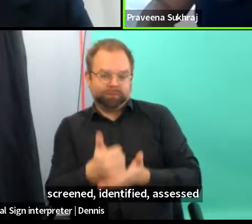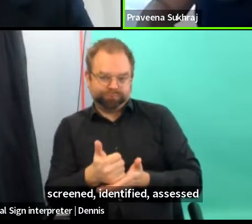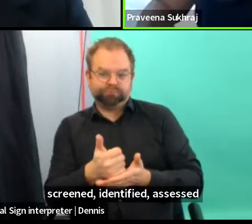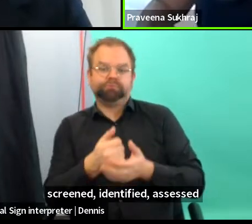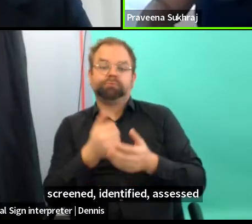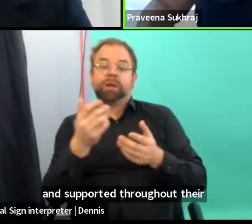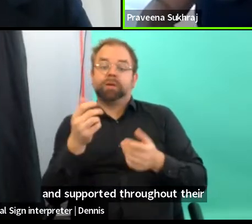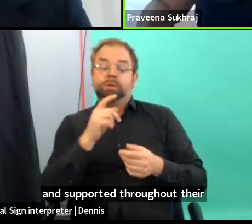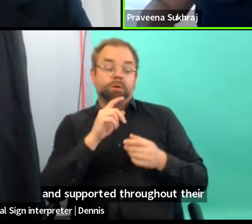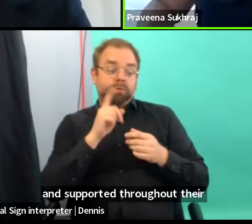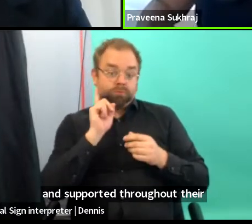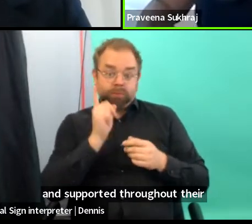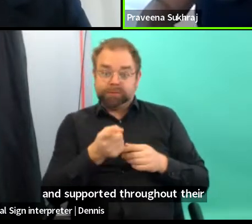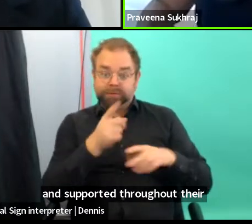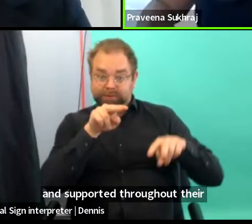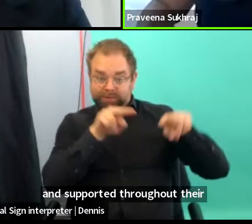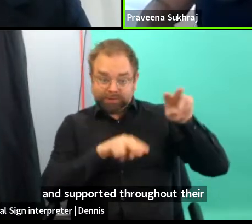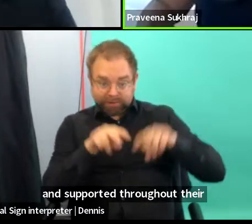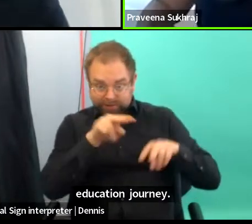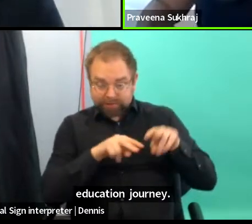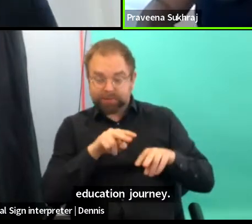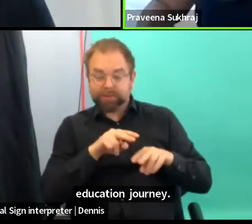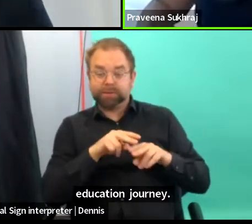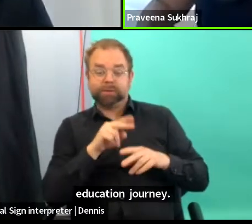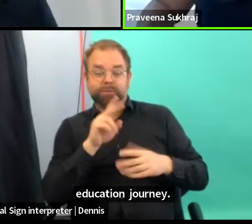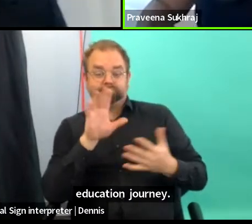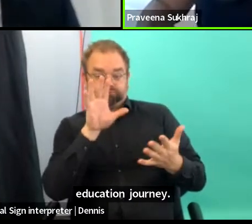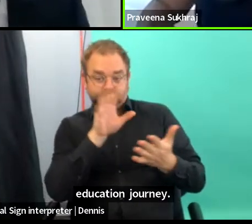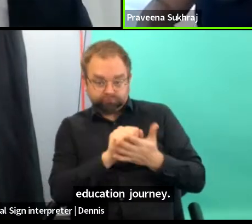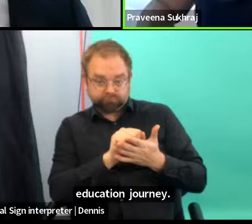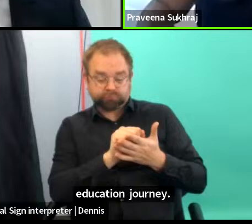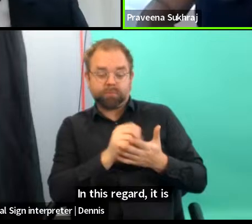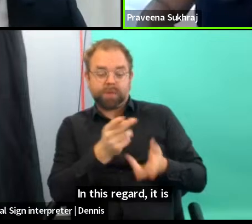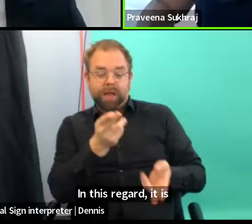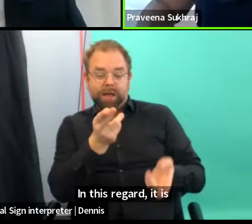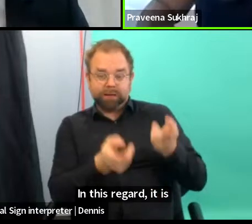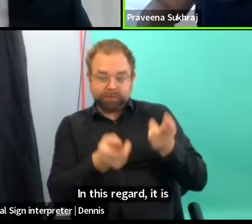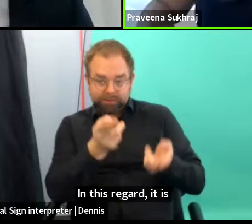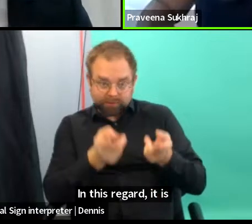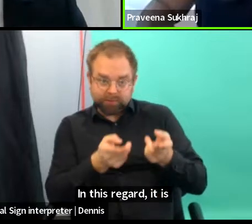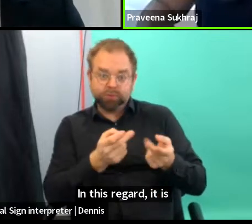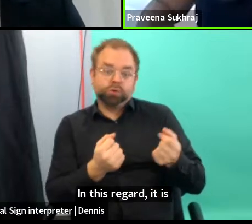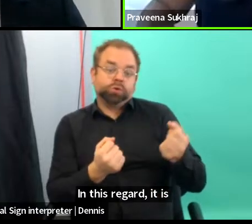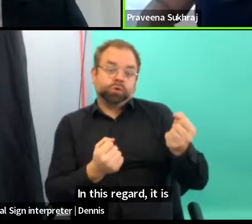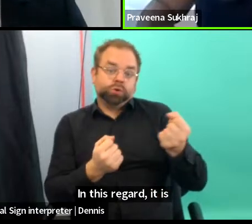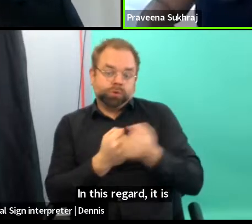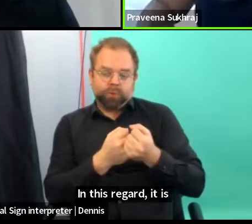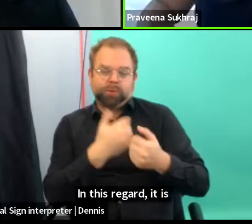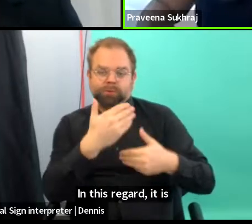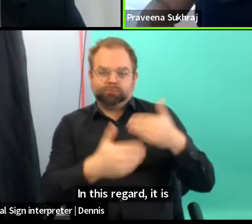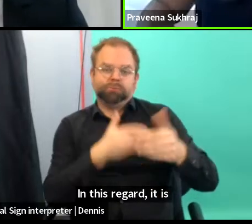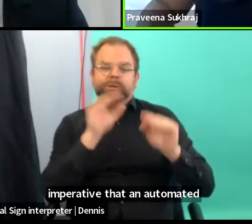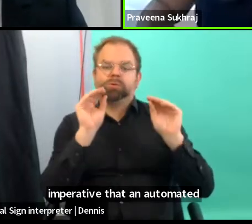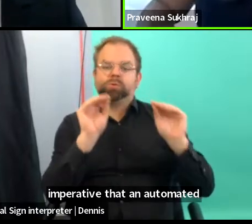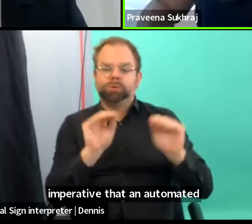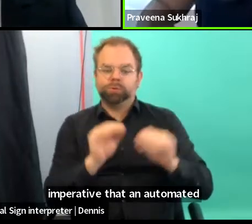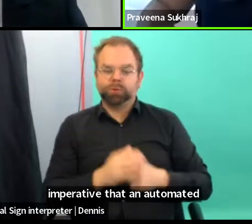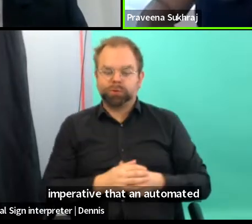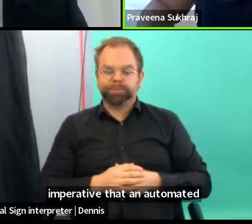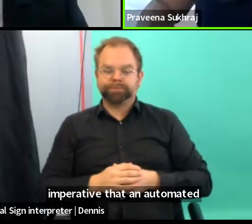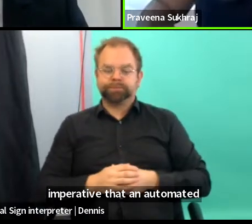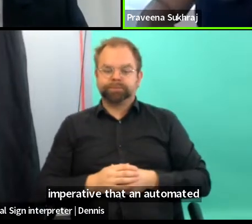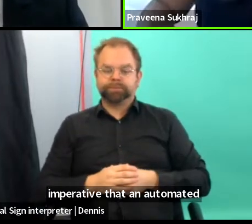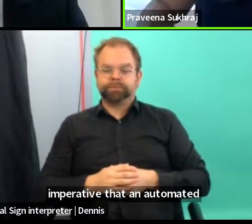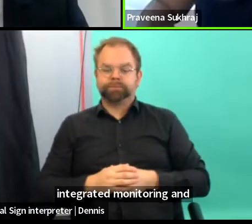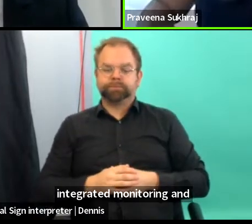journey. In this regard, it is imperative that an automated, integrated monitoring and reporting system